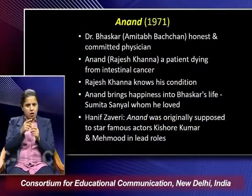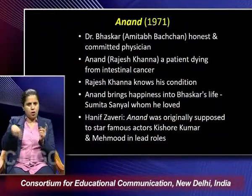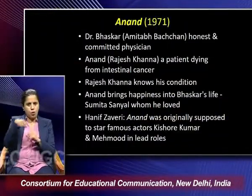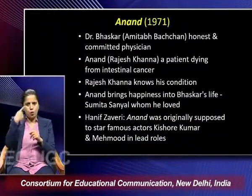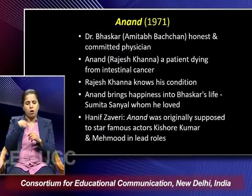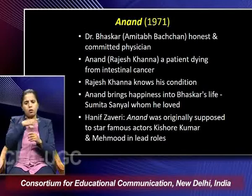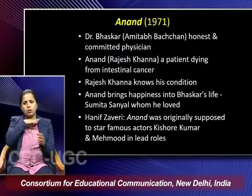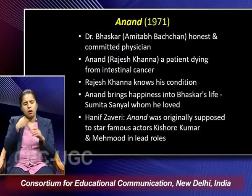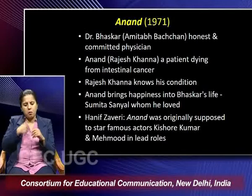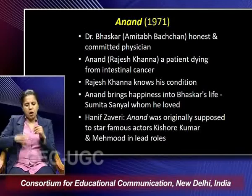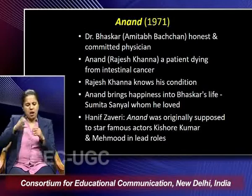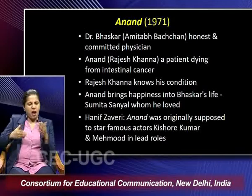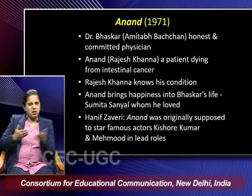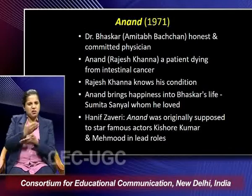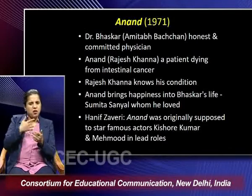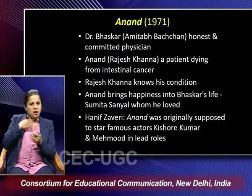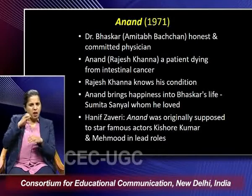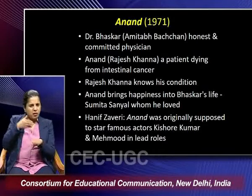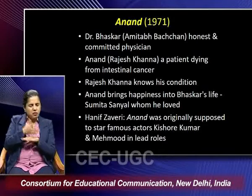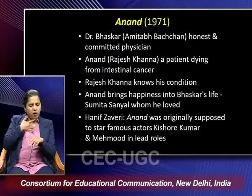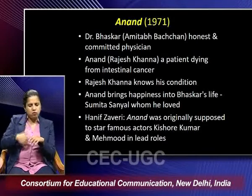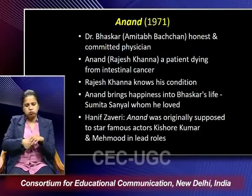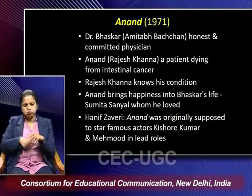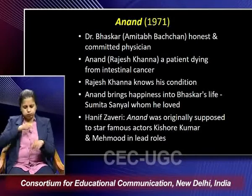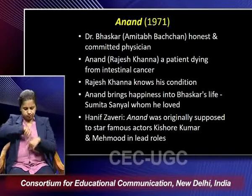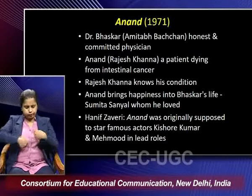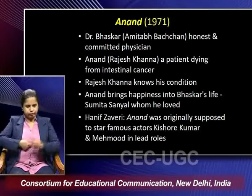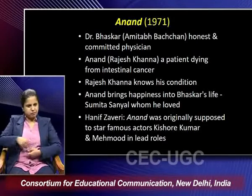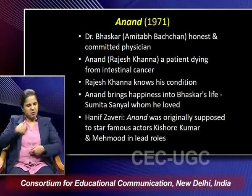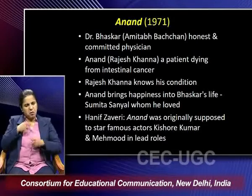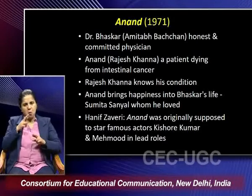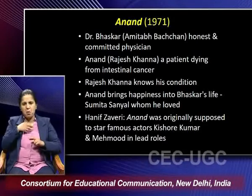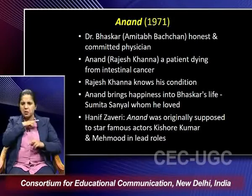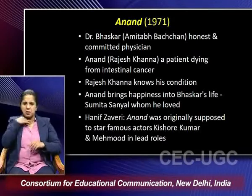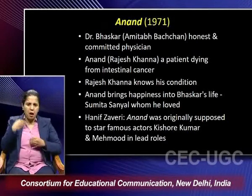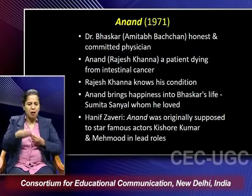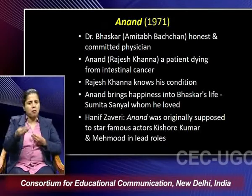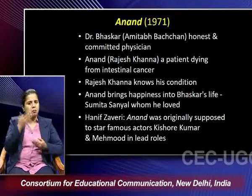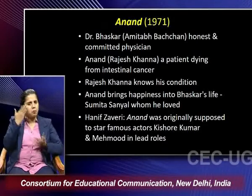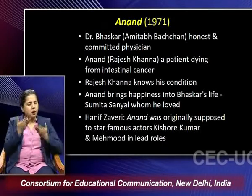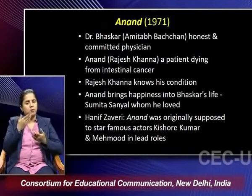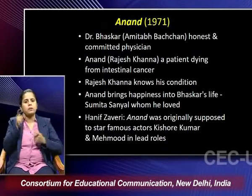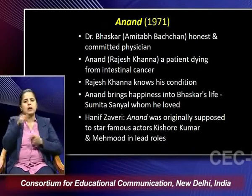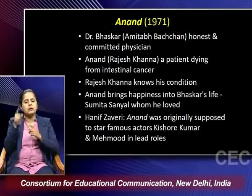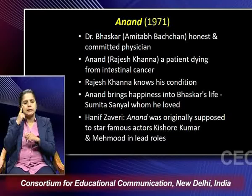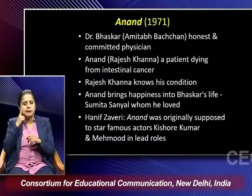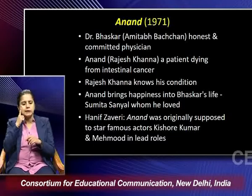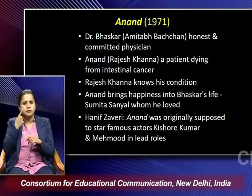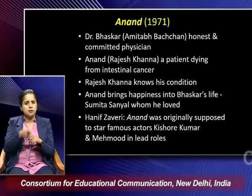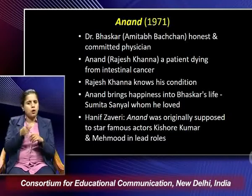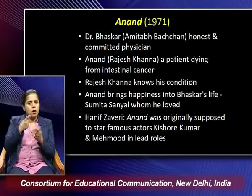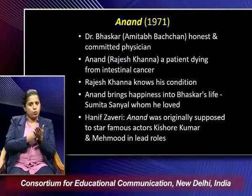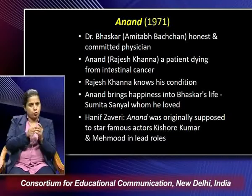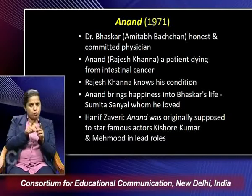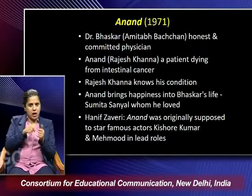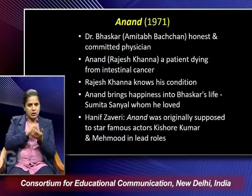the intestinal cancer, and how we also see that how Rajesh Khanna, he knows